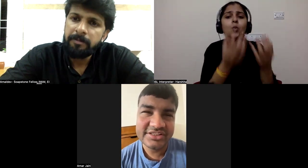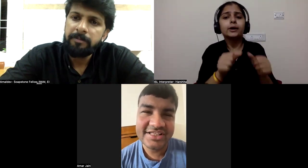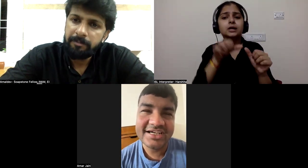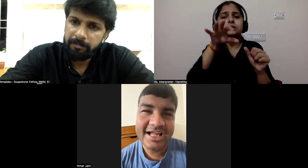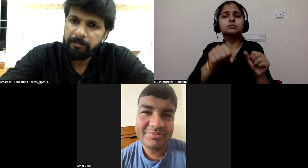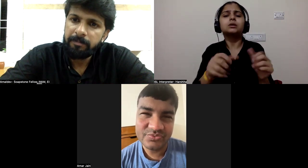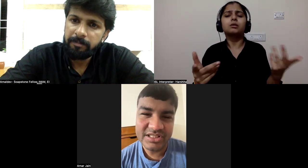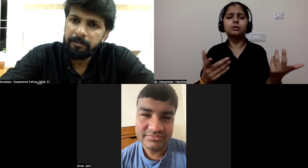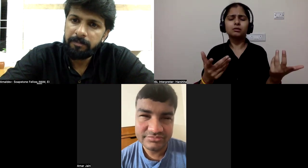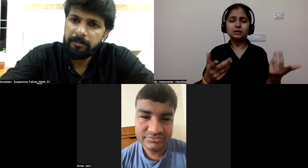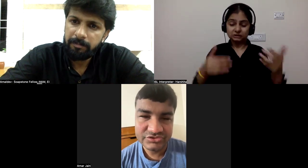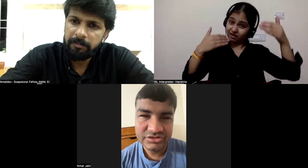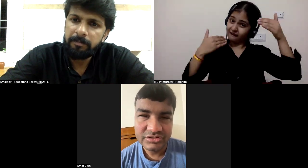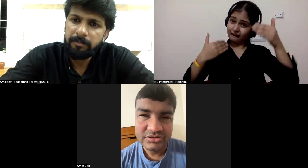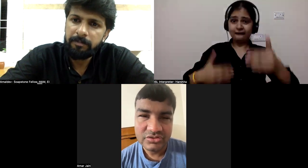So there is that gap as well.